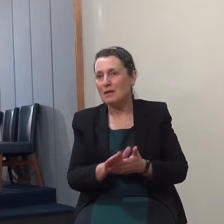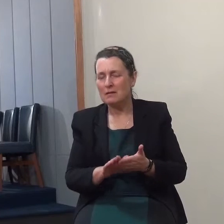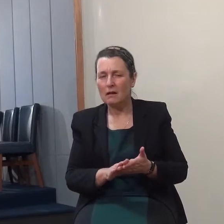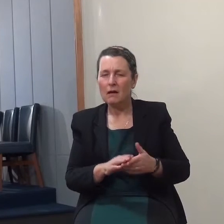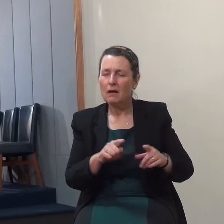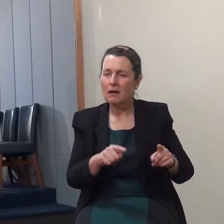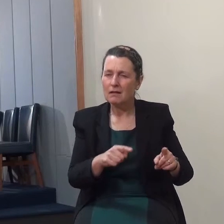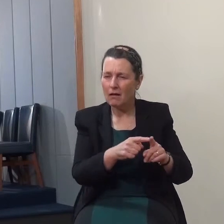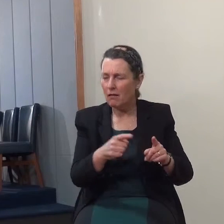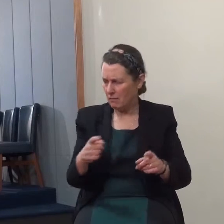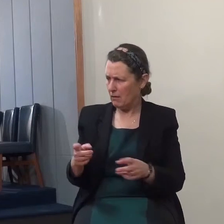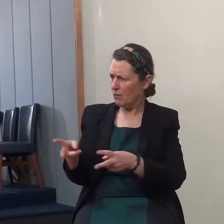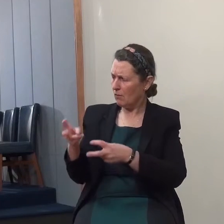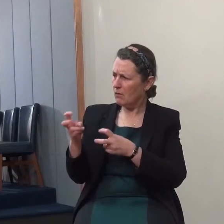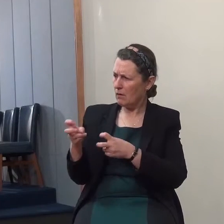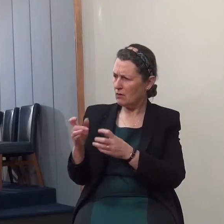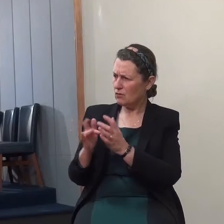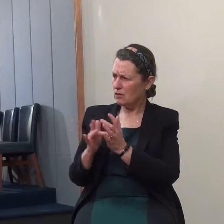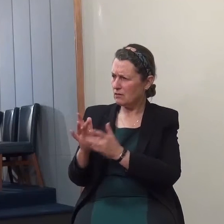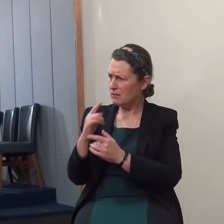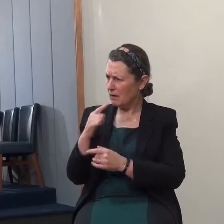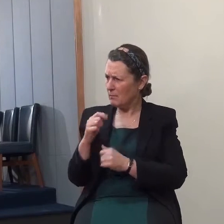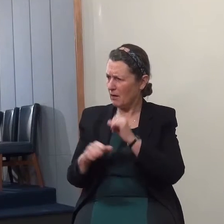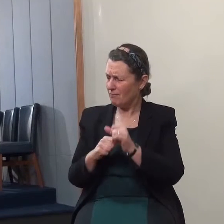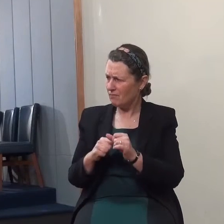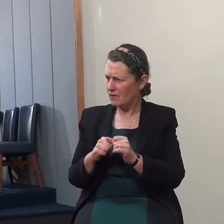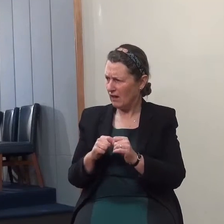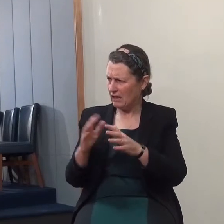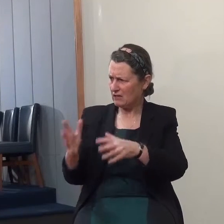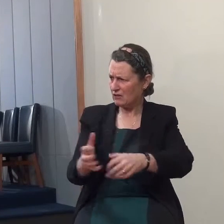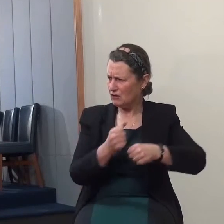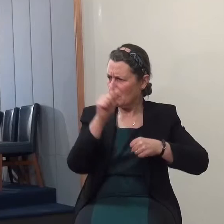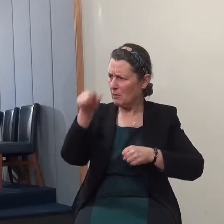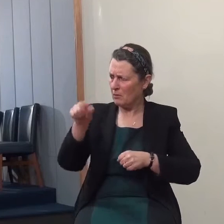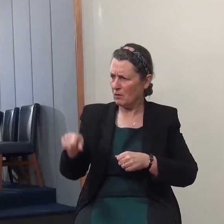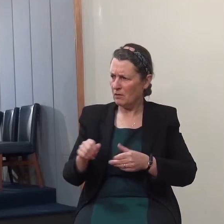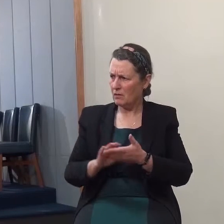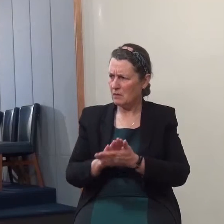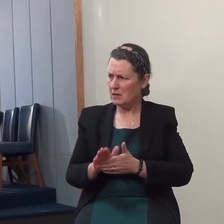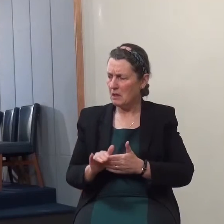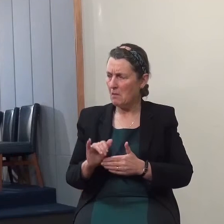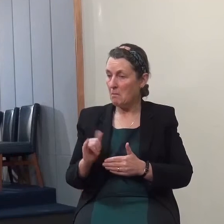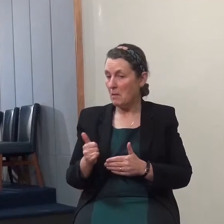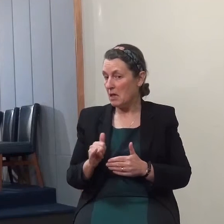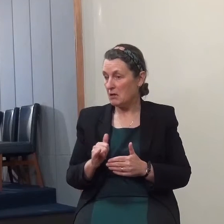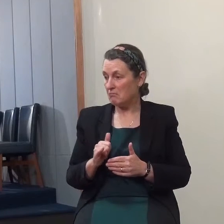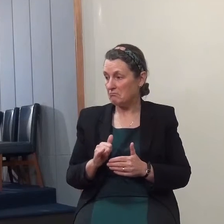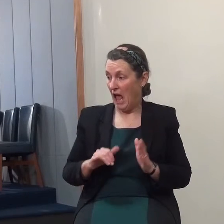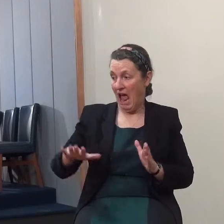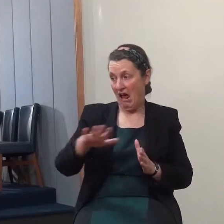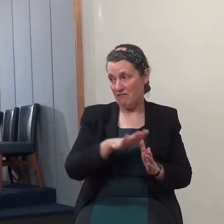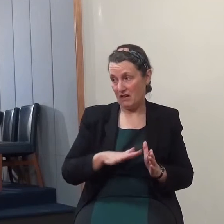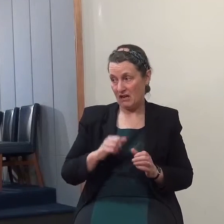proclamation. Well, we're from Galilee, we're from these parts. Presumably we'll be as regional recruiters. They